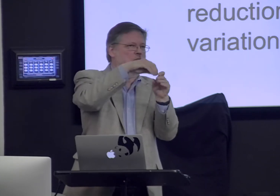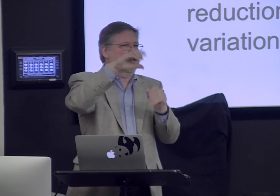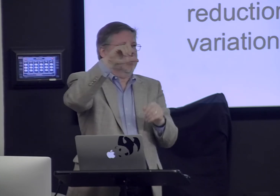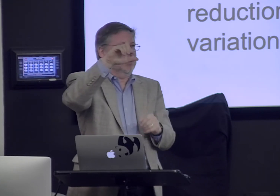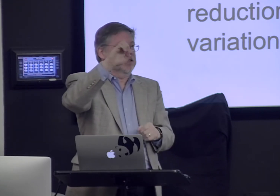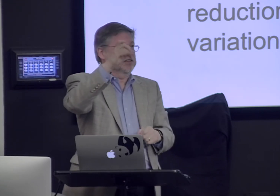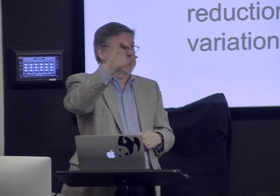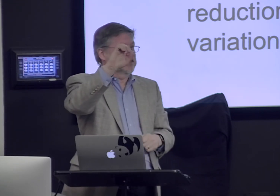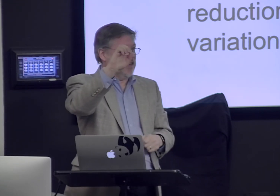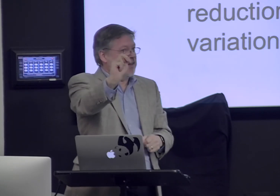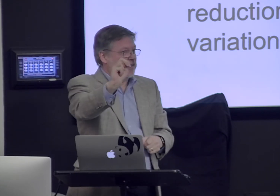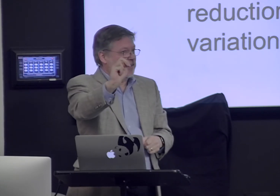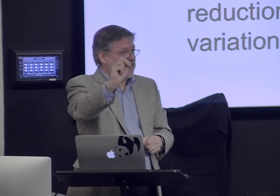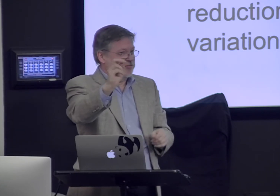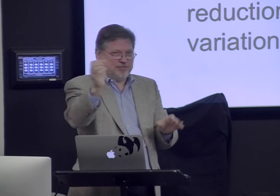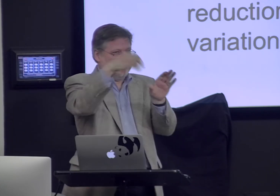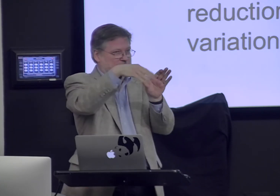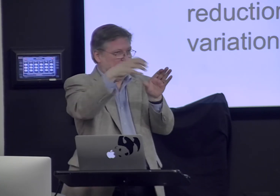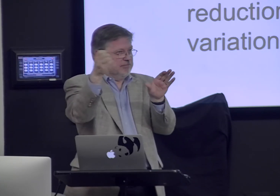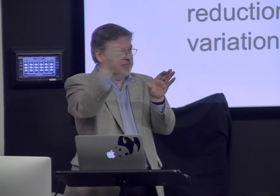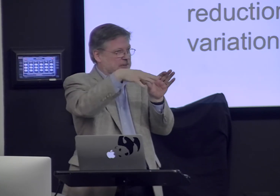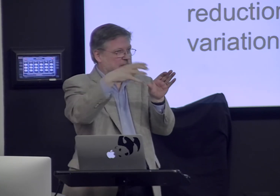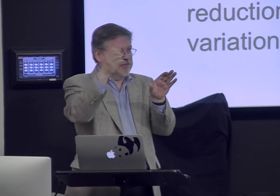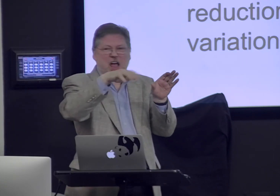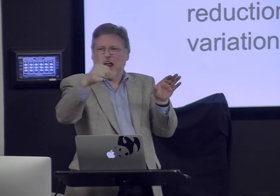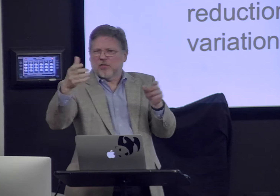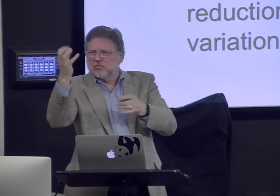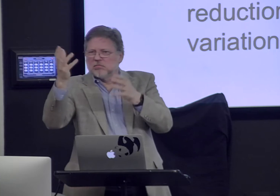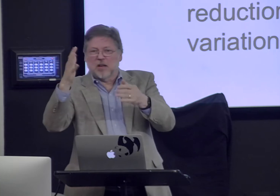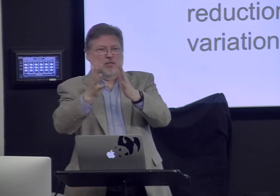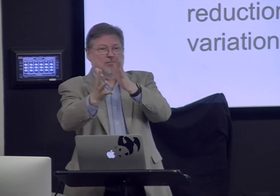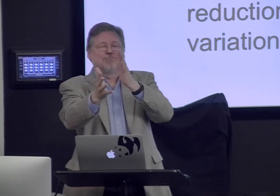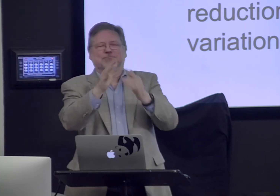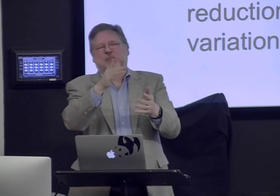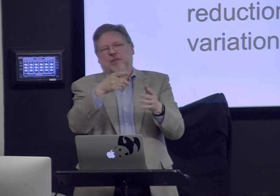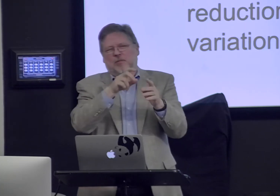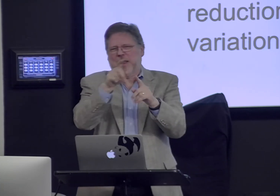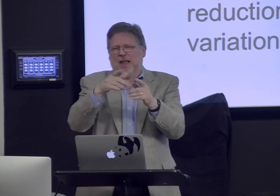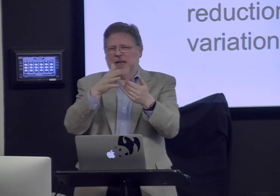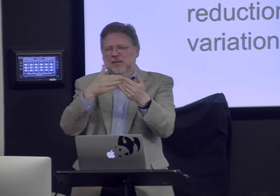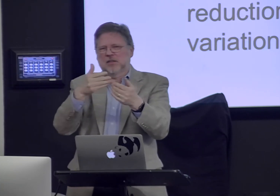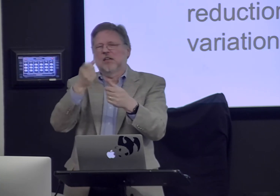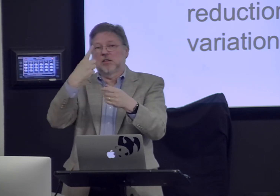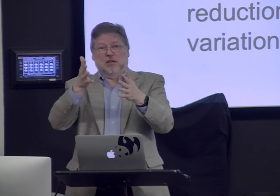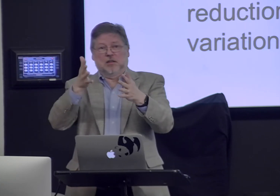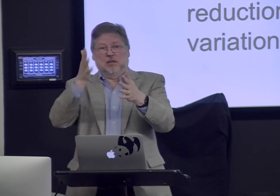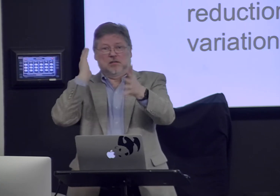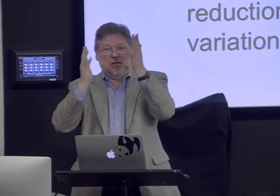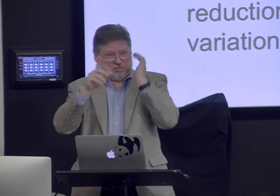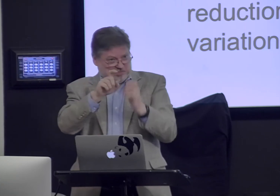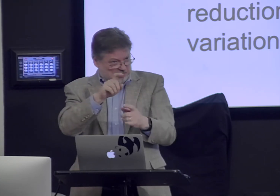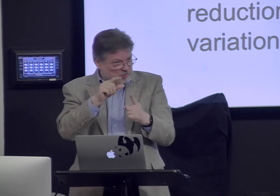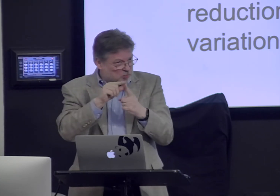hat. As that form was frozen, then it could be used in productive ways to be used in different forms.